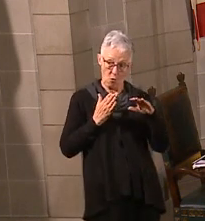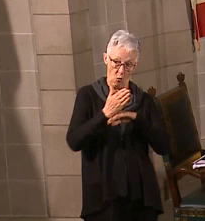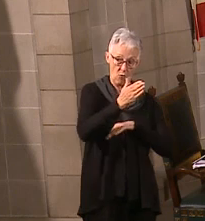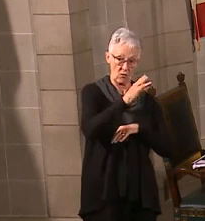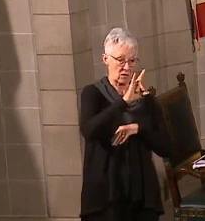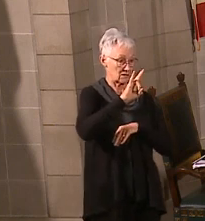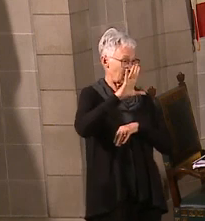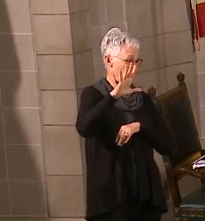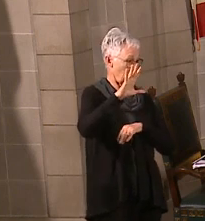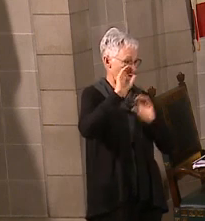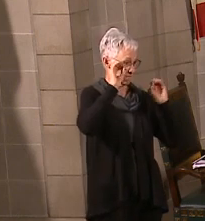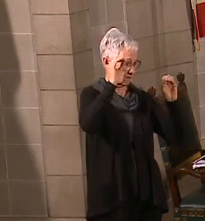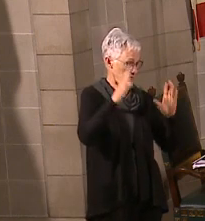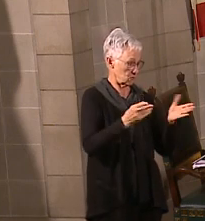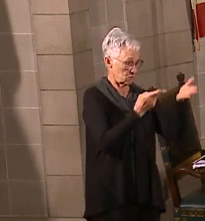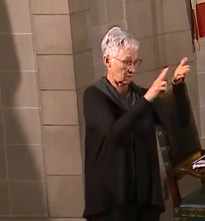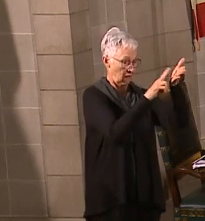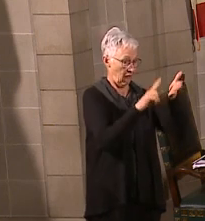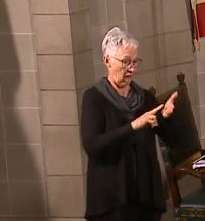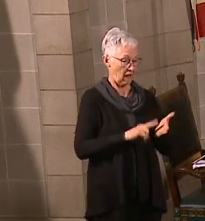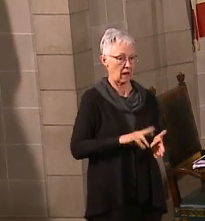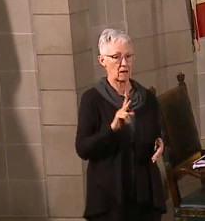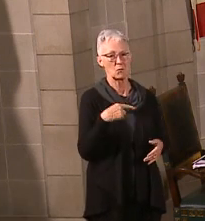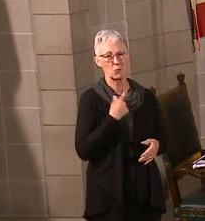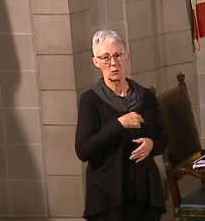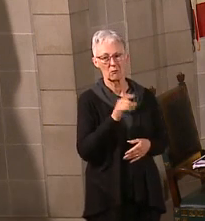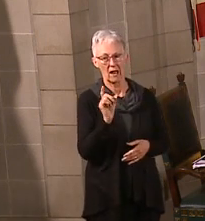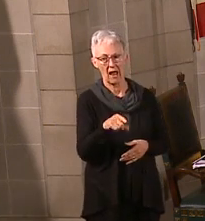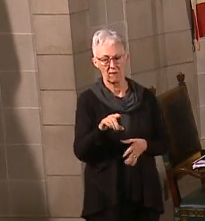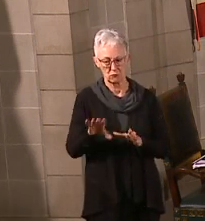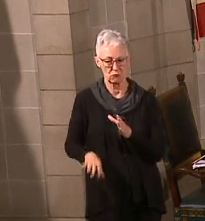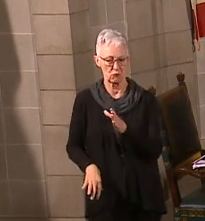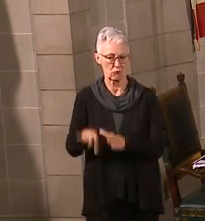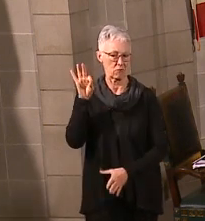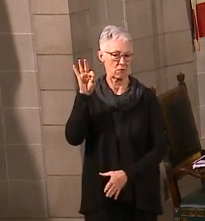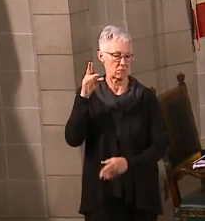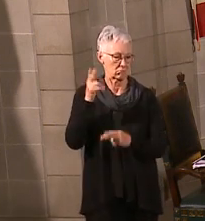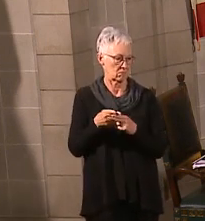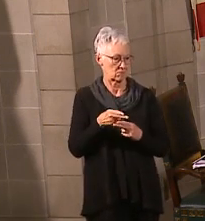see how many do sign up. But it's just a great way that we want to give back. Our goal